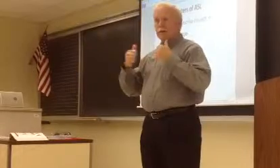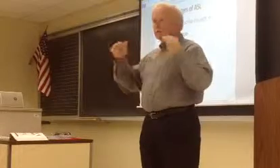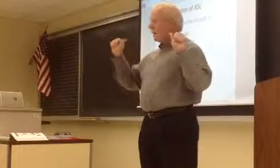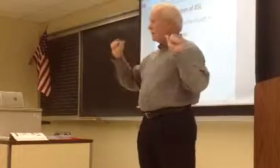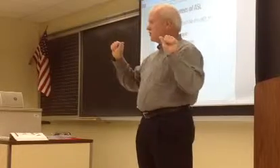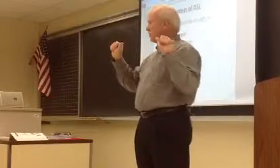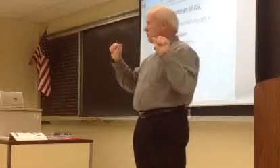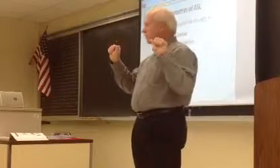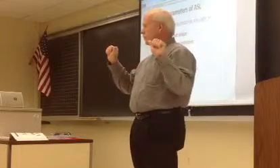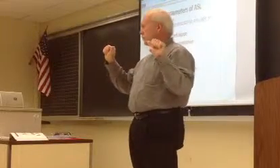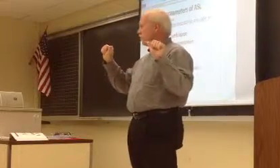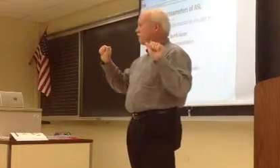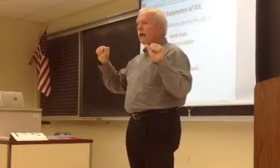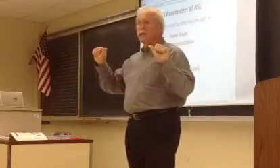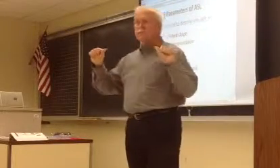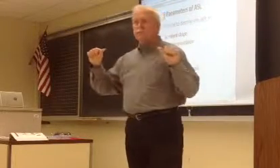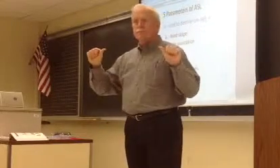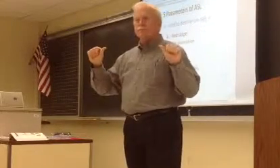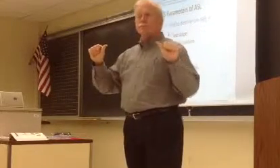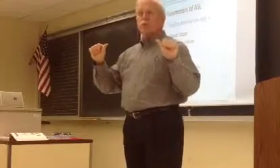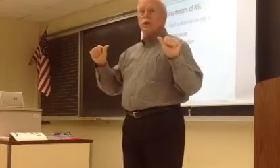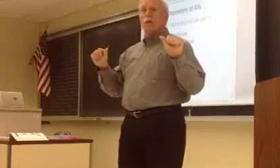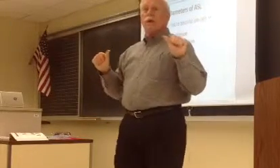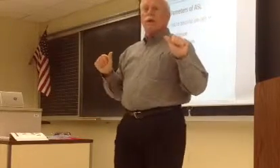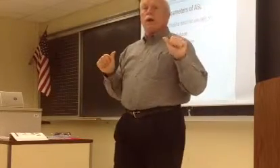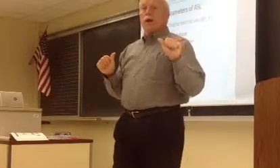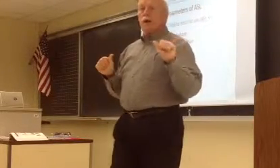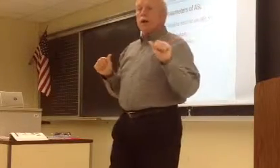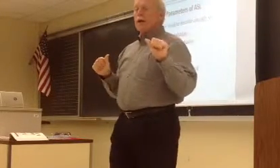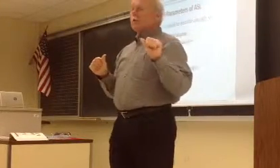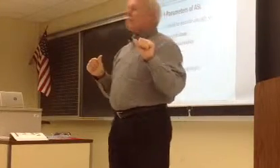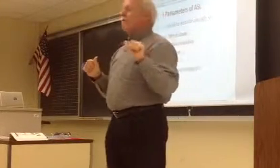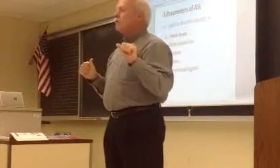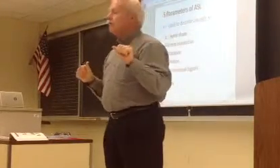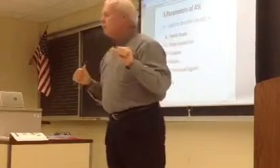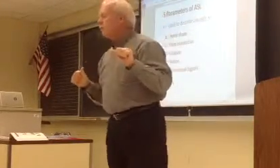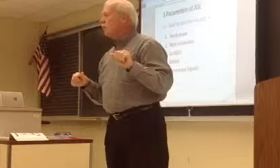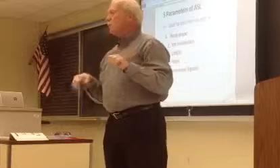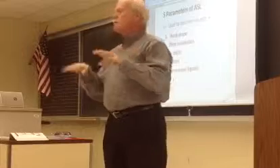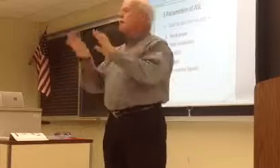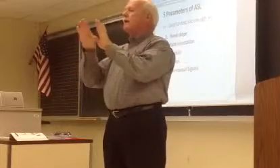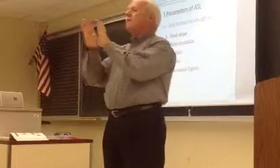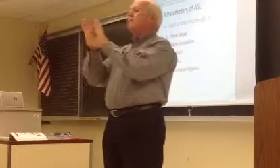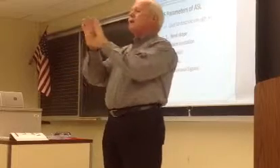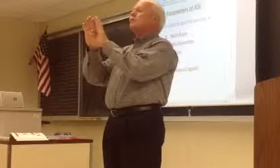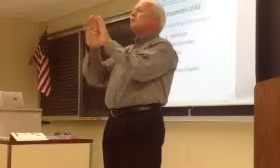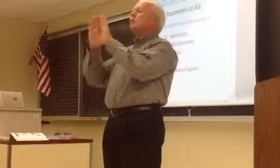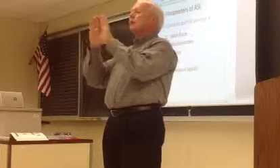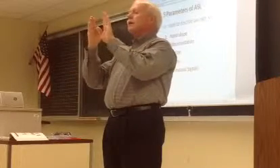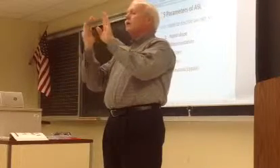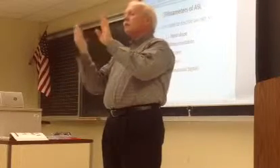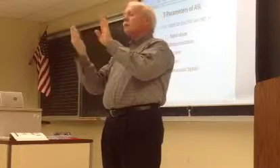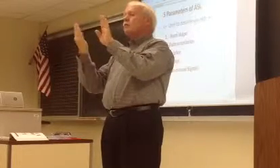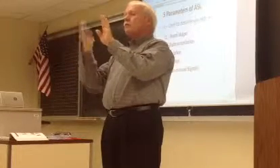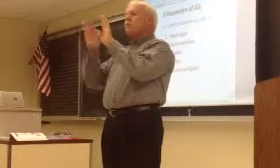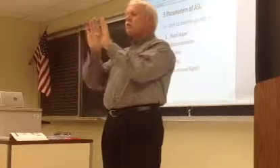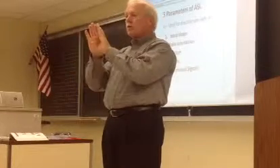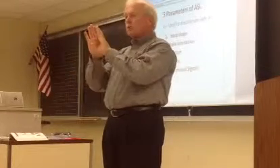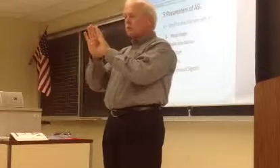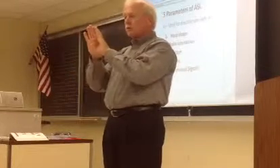Okay, that's a handshake. Really, is it? I don't know if we've heard the sign for a door, like open the door, close the door. Have